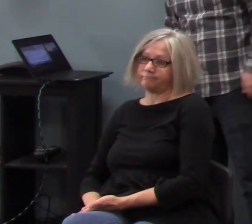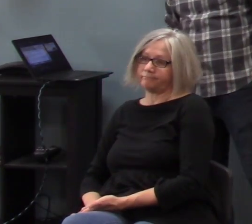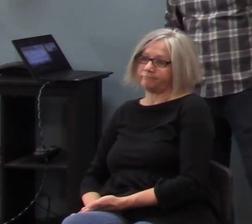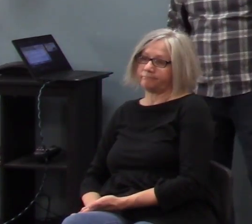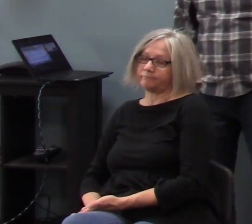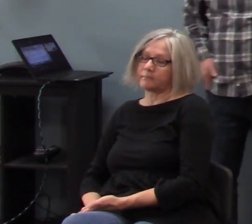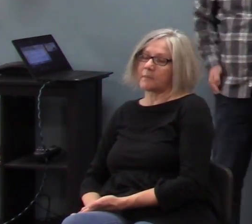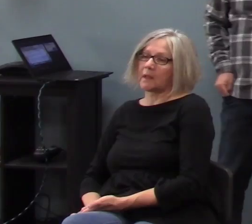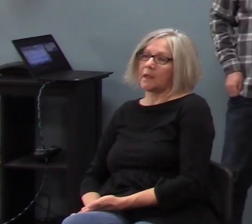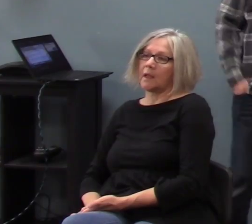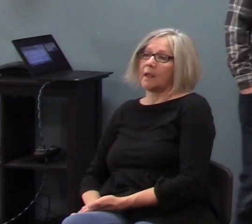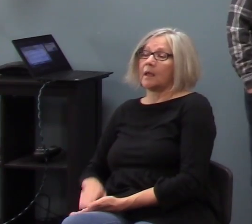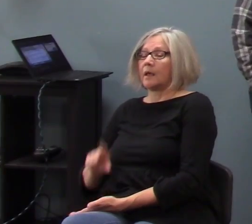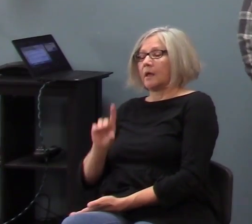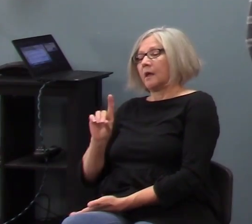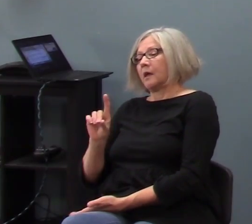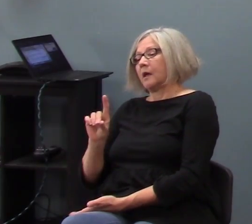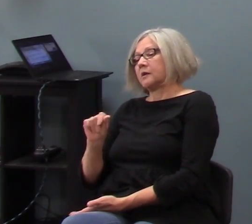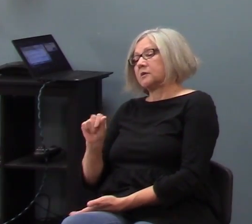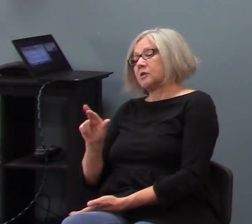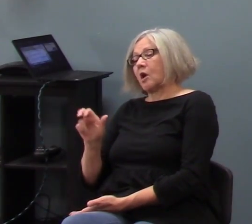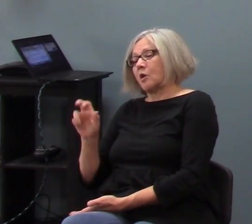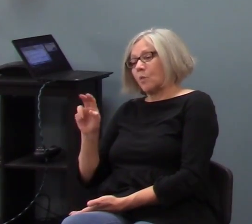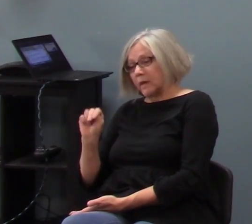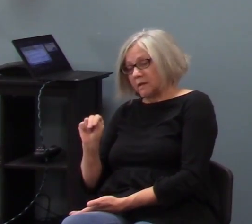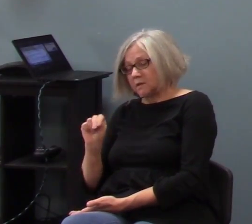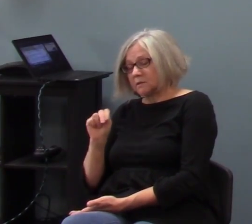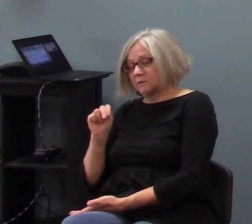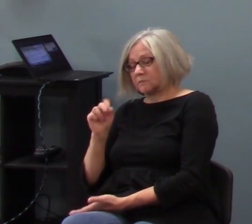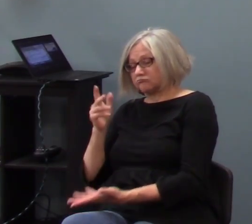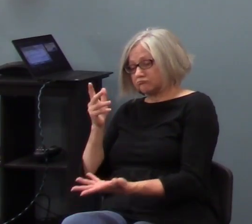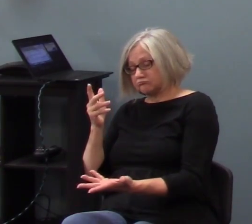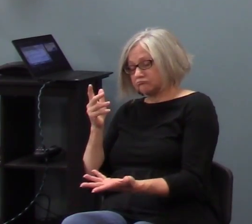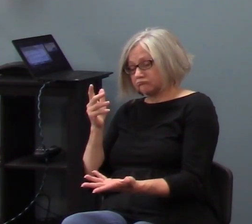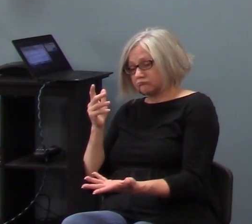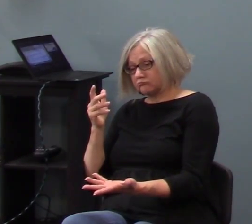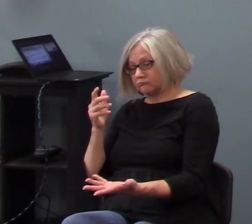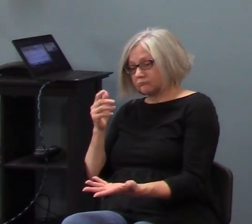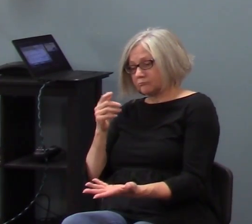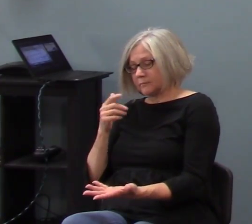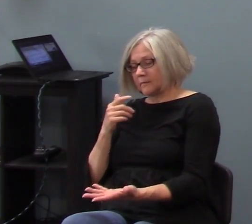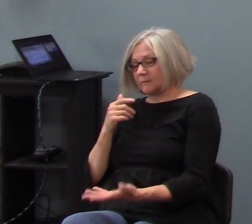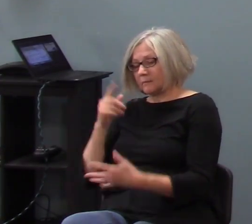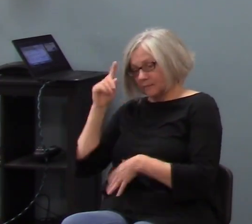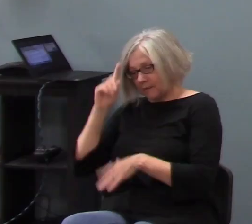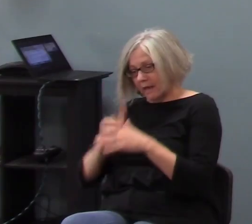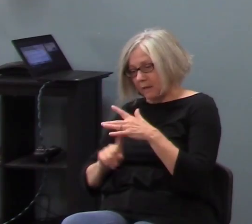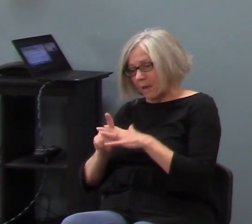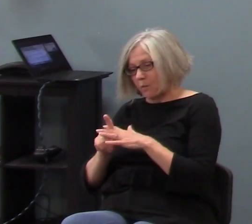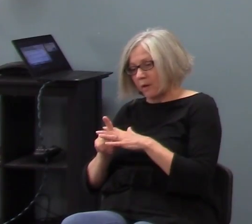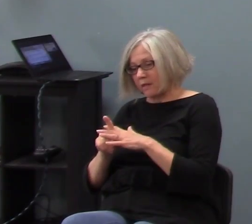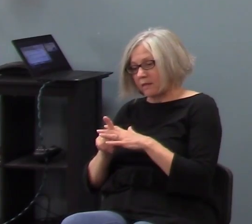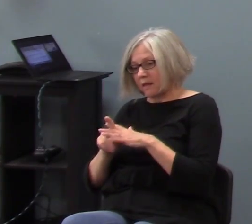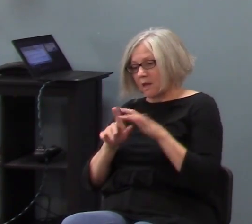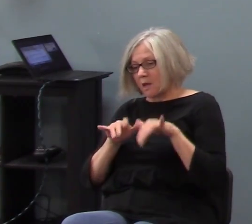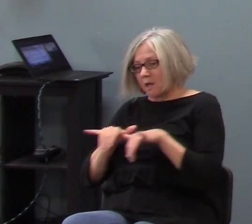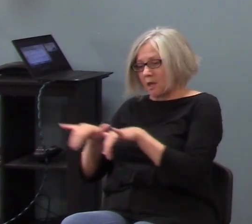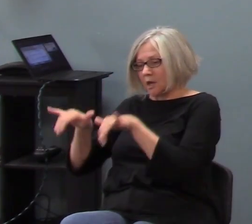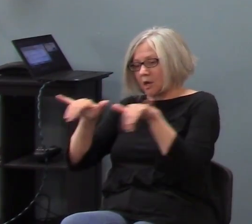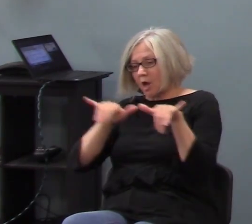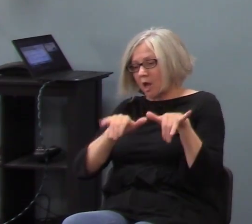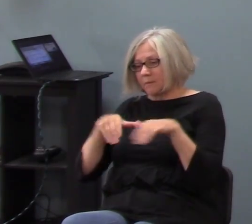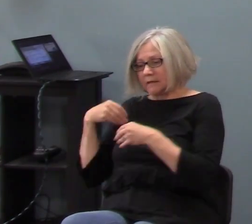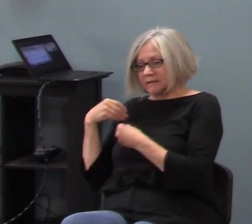The thing that Darwin came up with is the idea that common descent, the fact that all species are related, actually